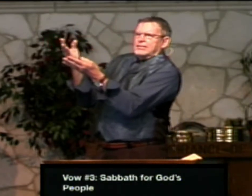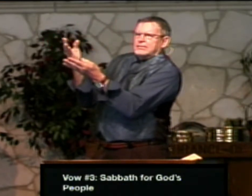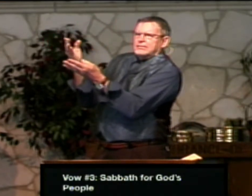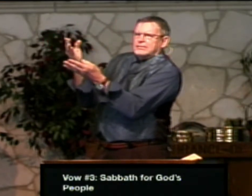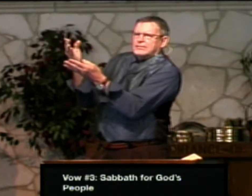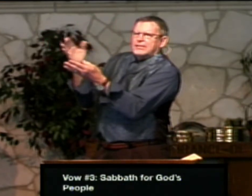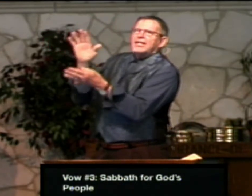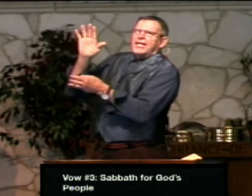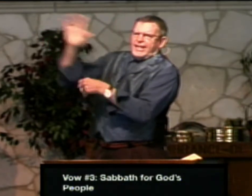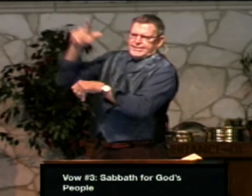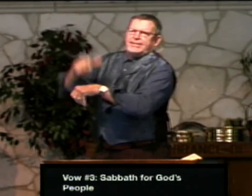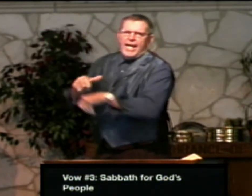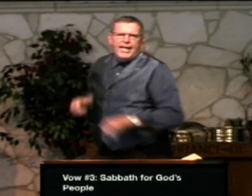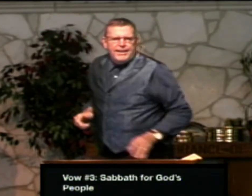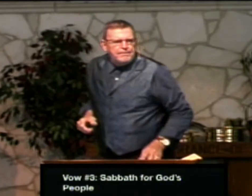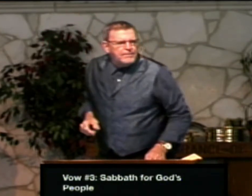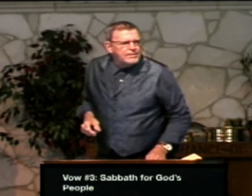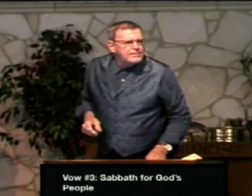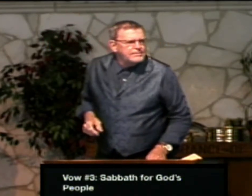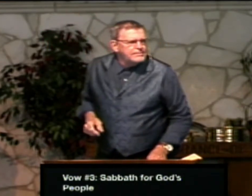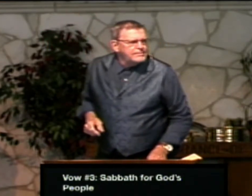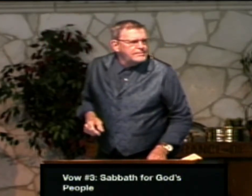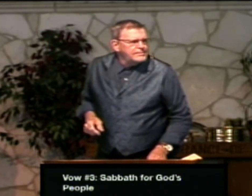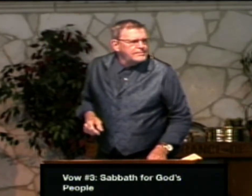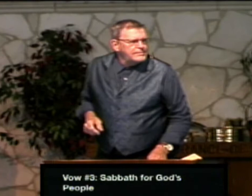God gets His time.